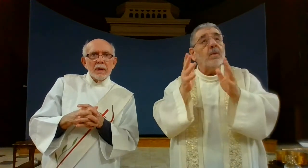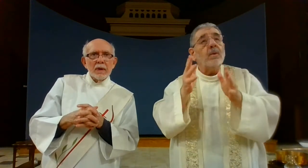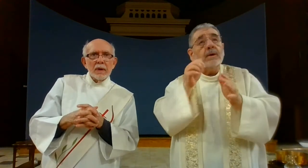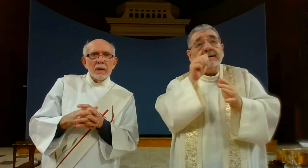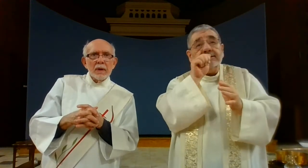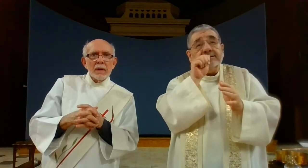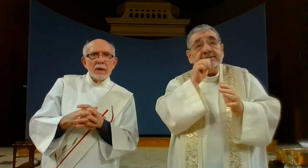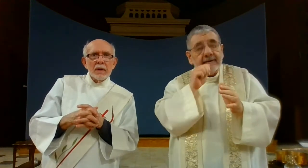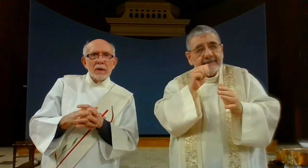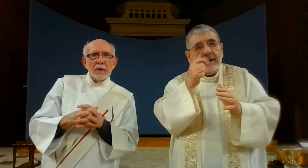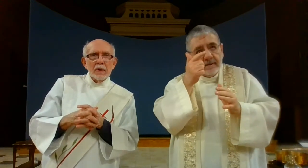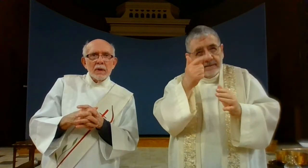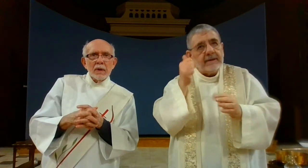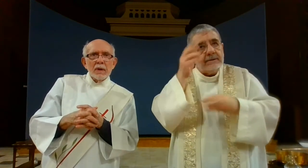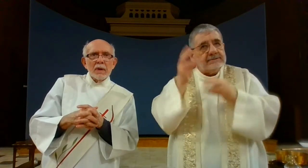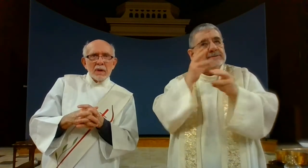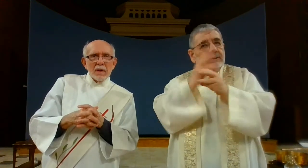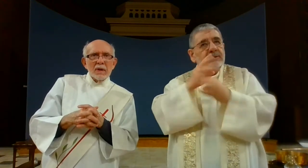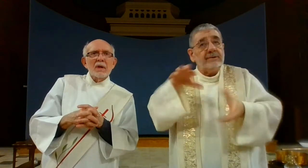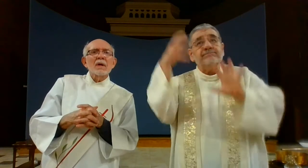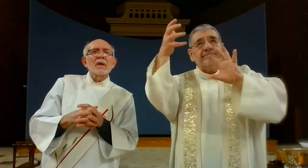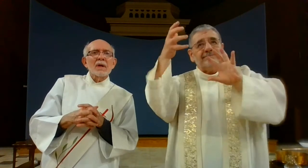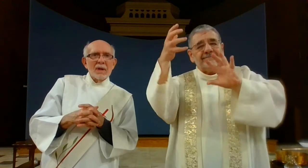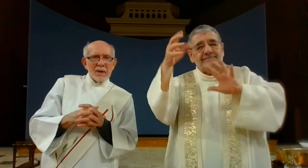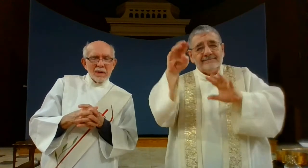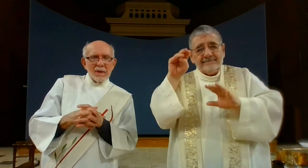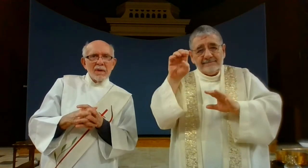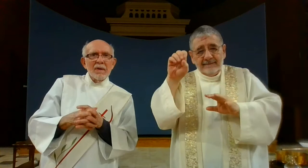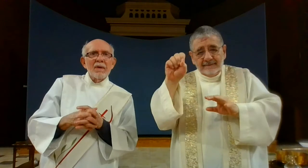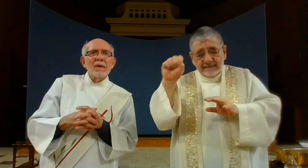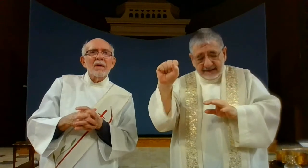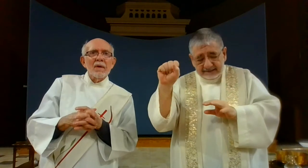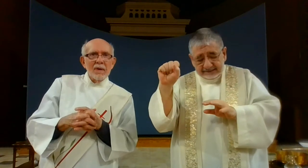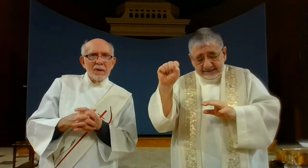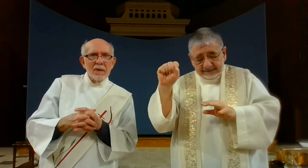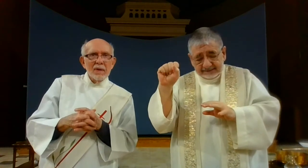We pray for those suffering through the world's messes,